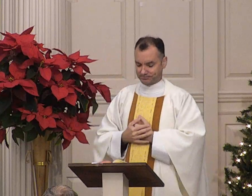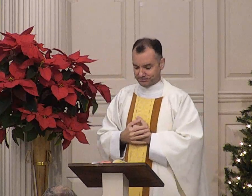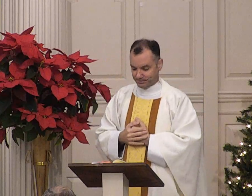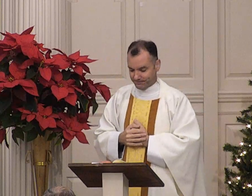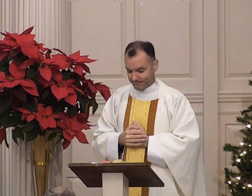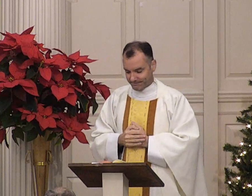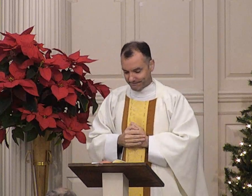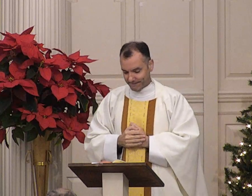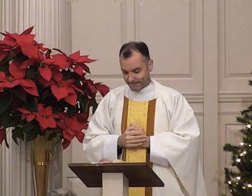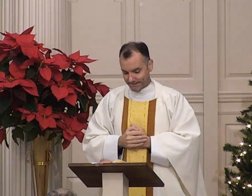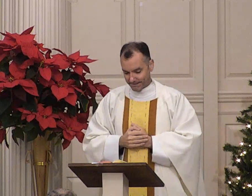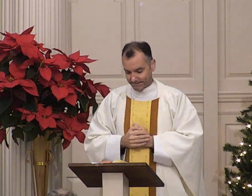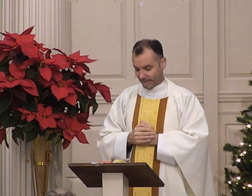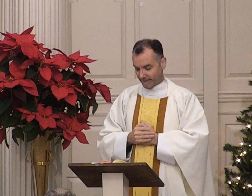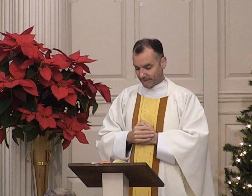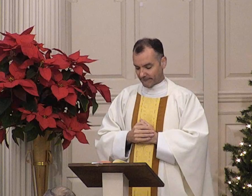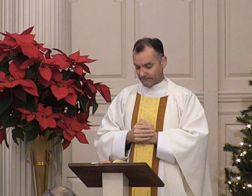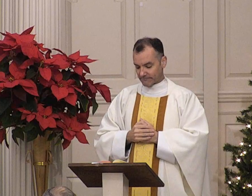XVI.